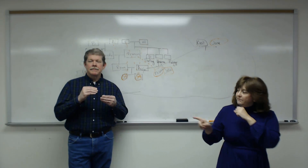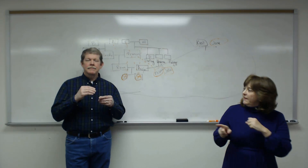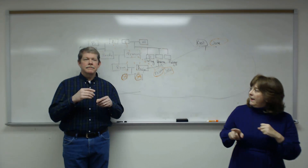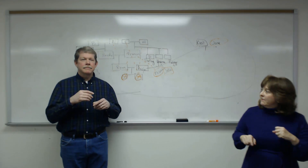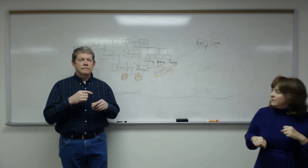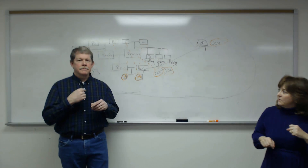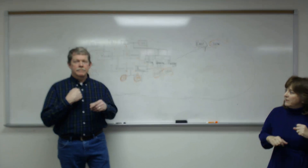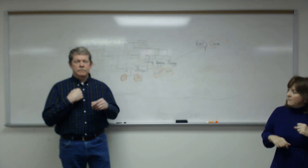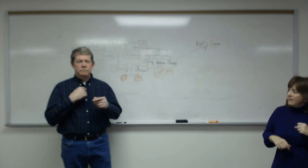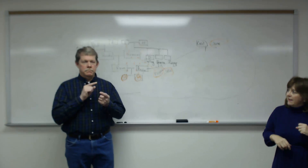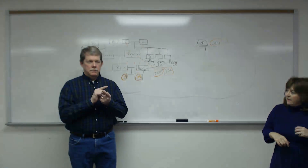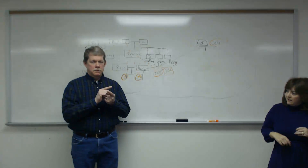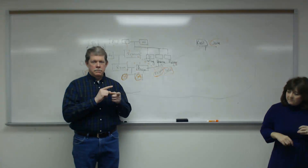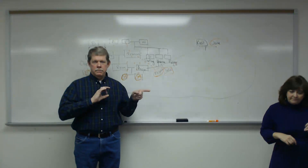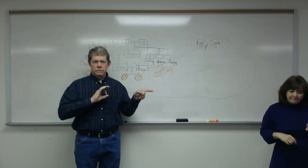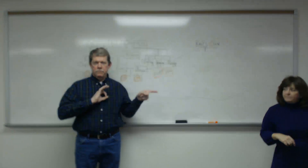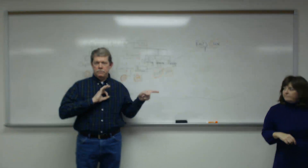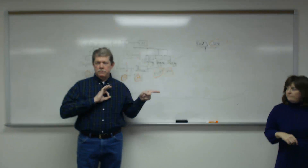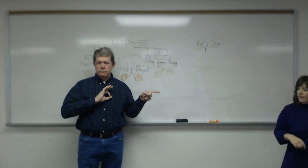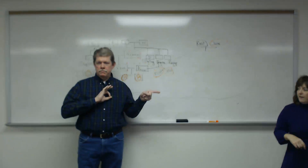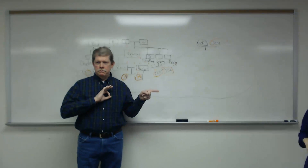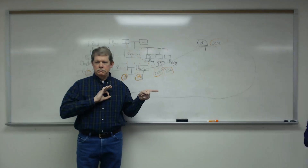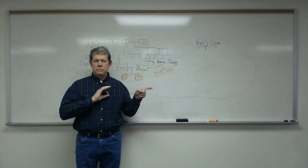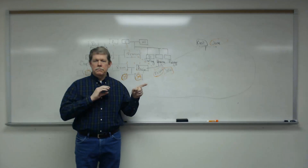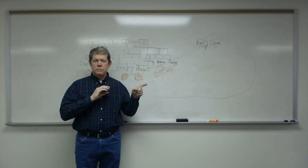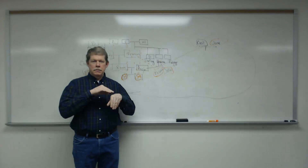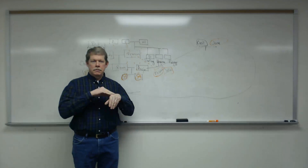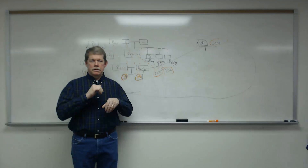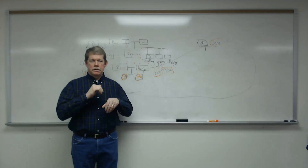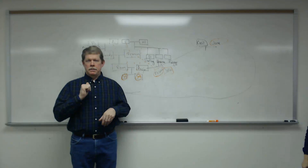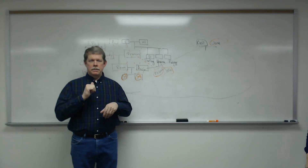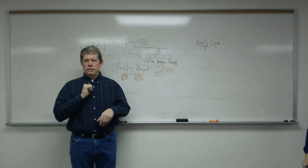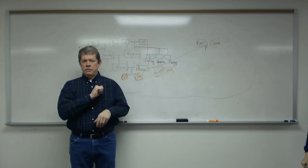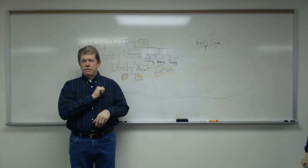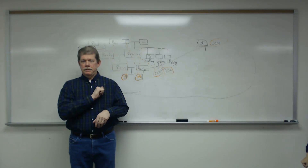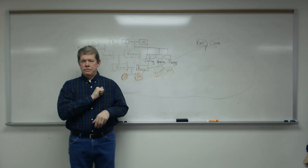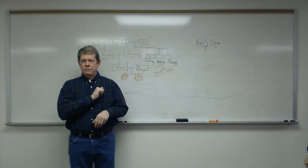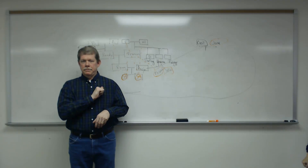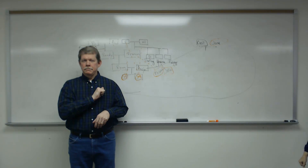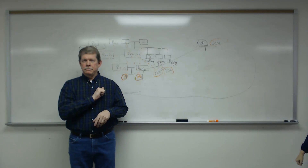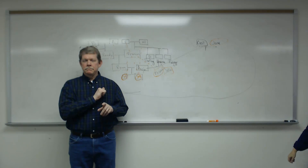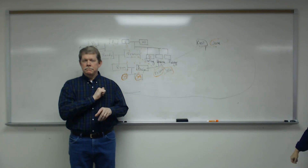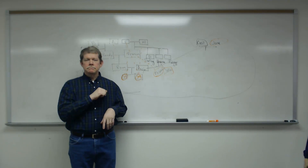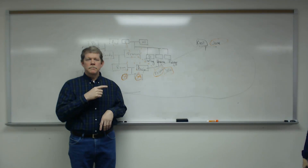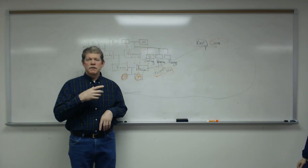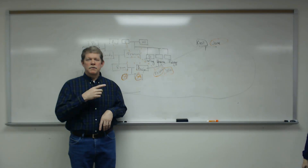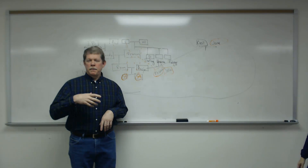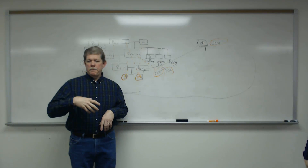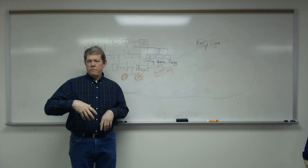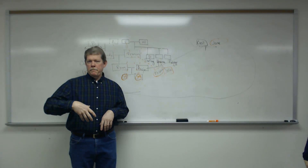I have a story about that. I met Frances while she was in Atlanta.